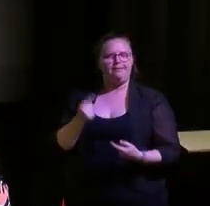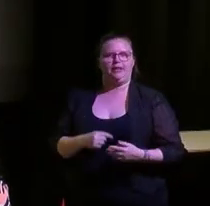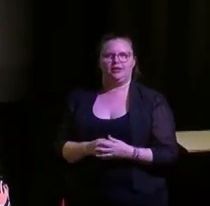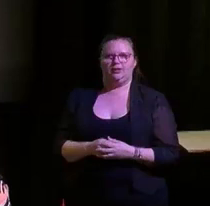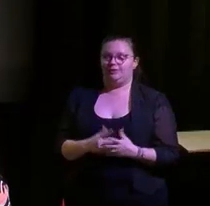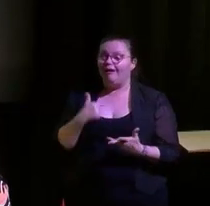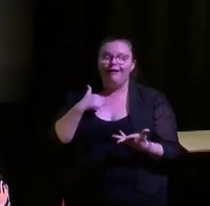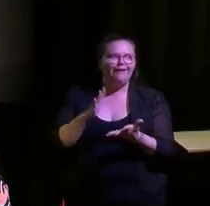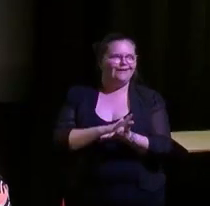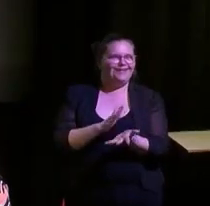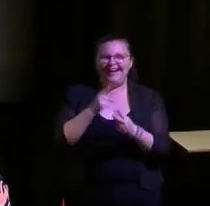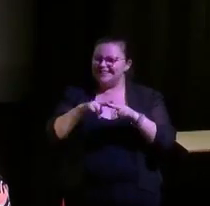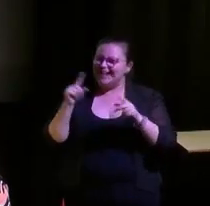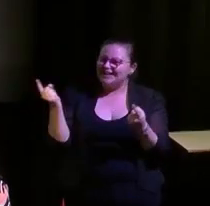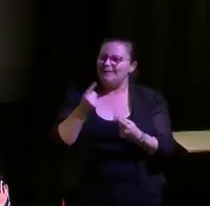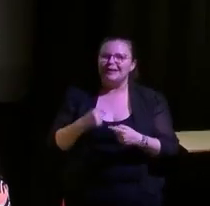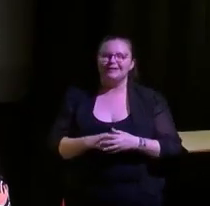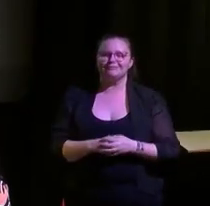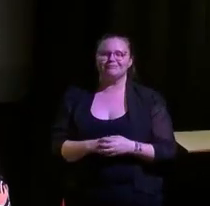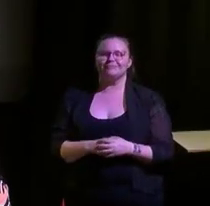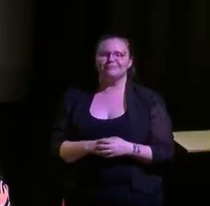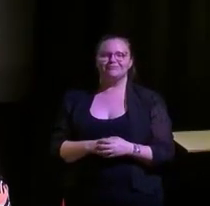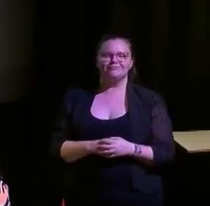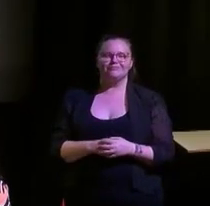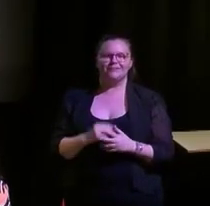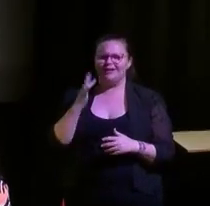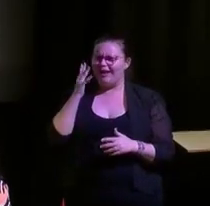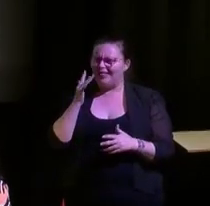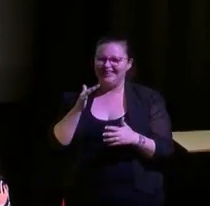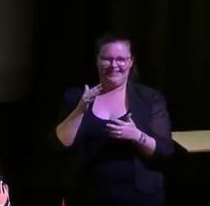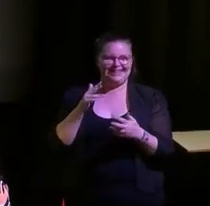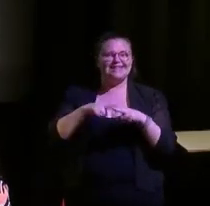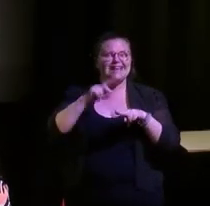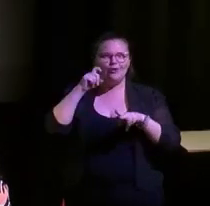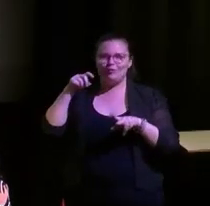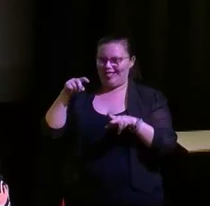I'm really happy going, oh, yes, Dad's coming. And I'm thinking Dad's going to walk off their plane.